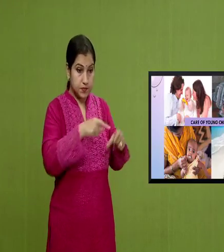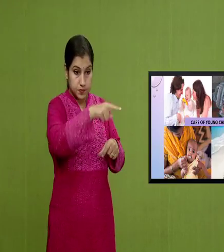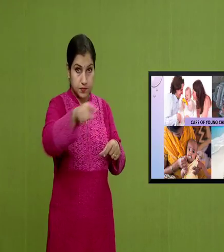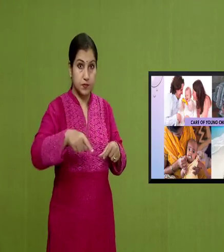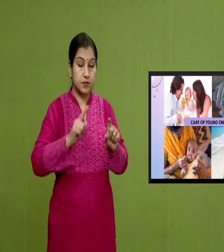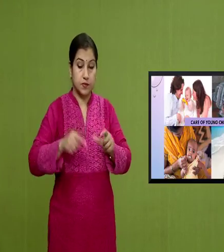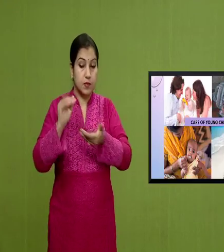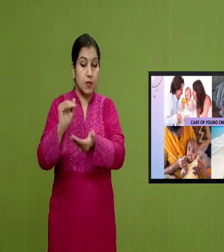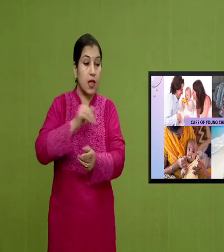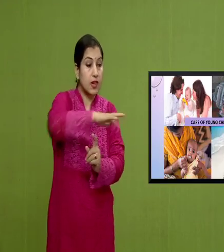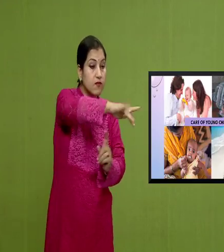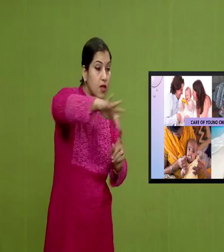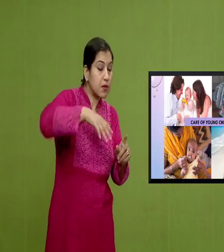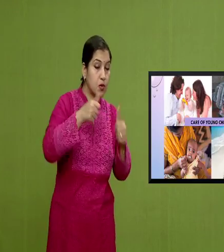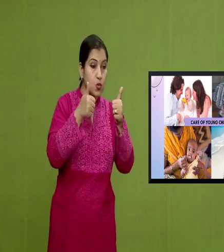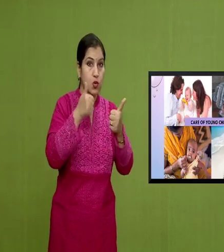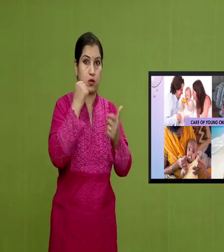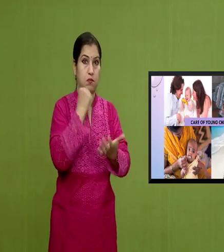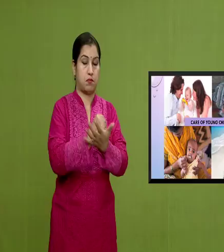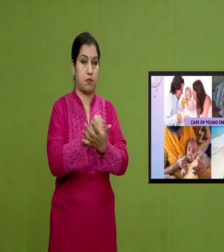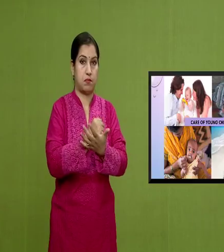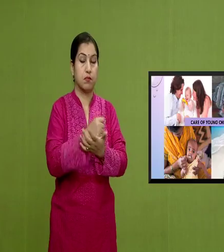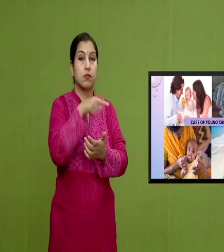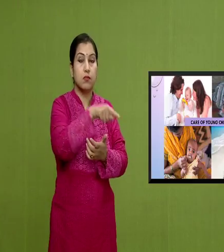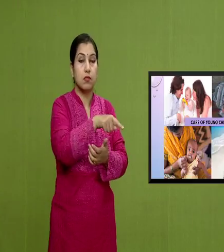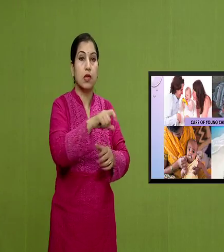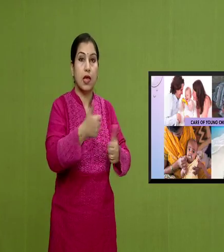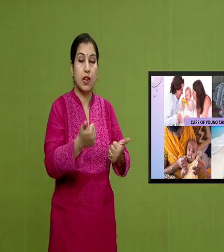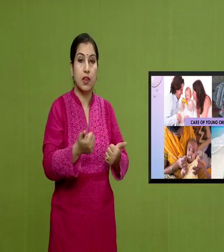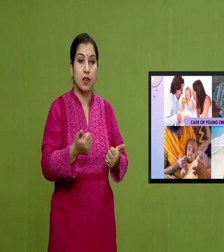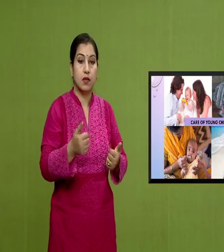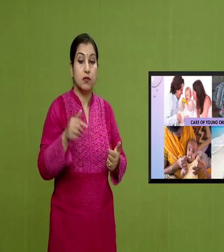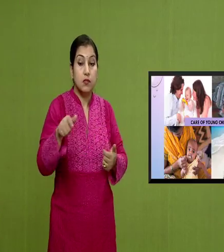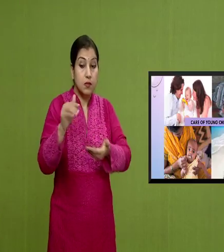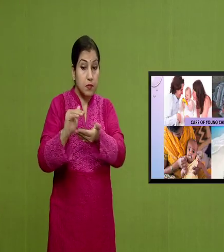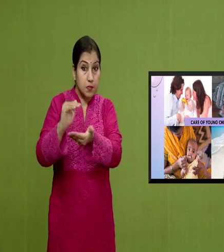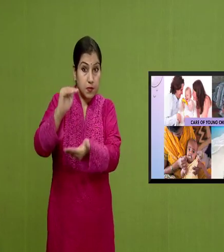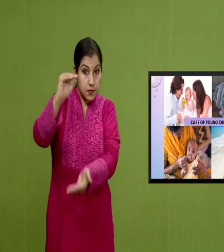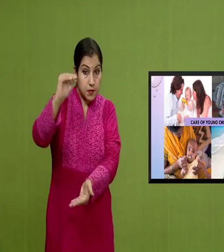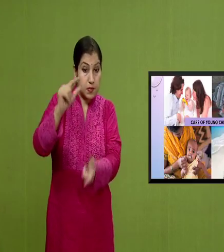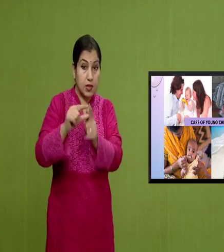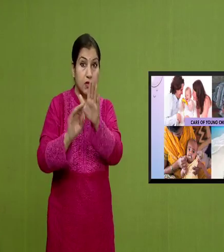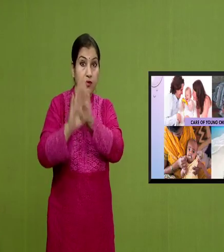the environment they can use for better development.